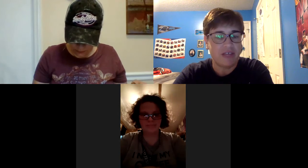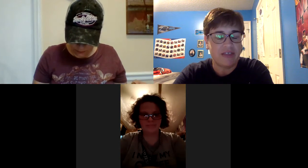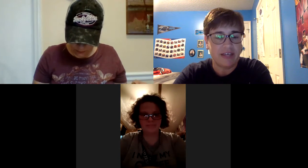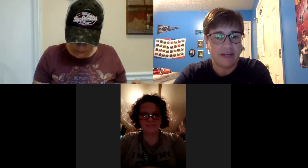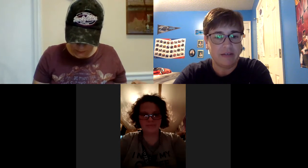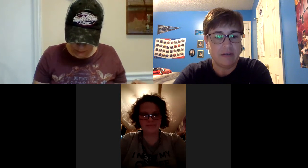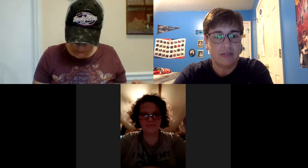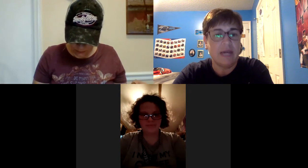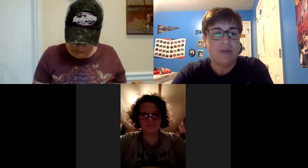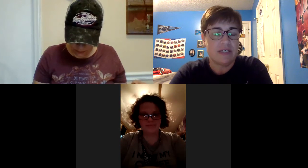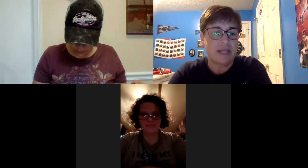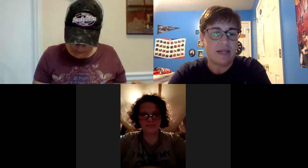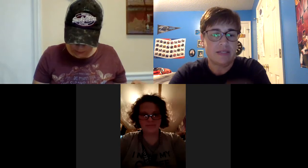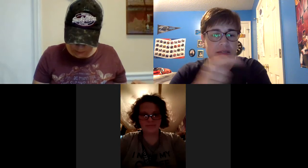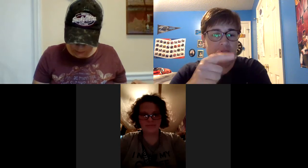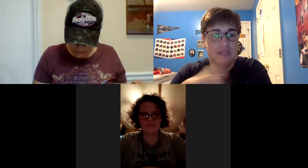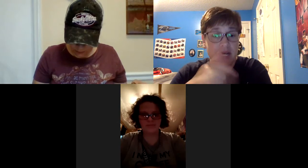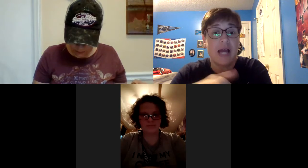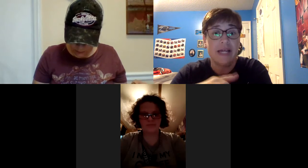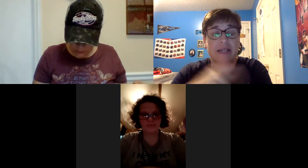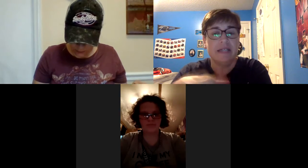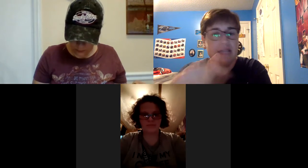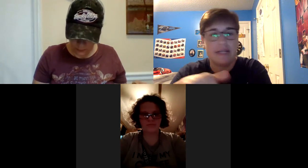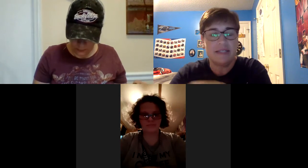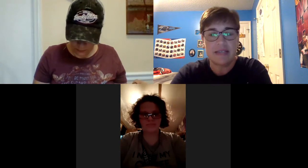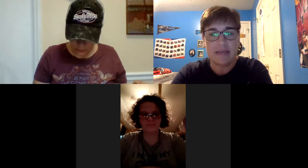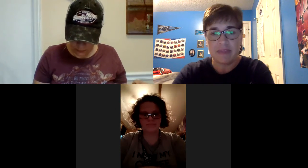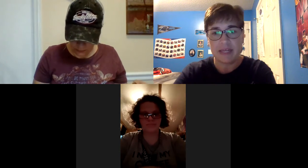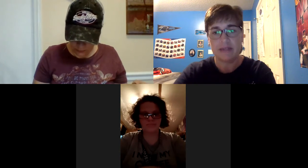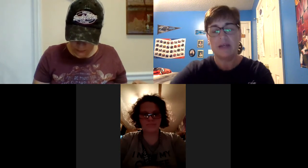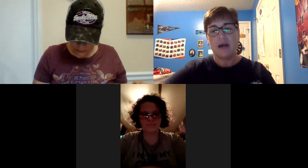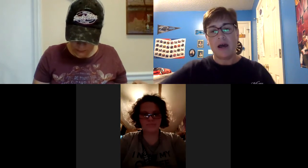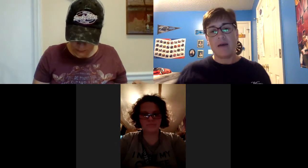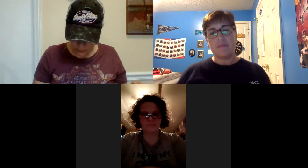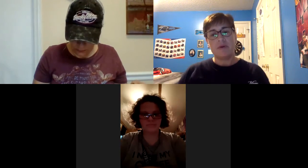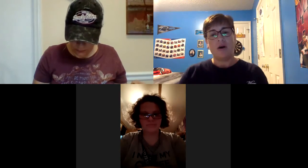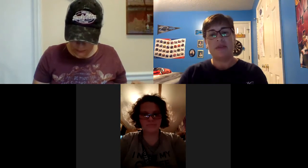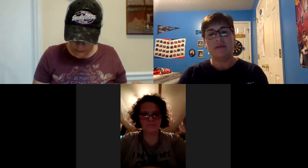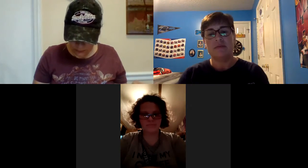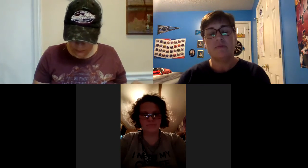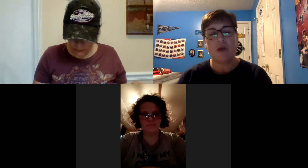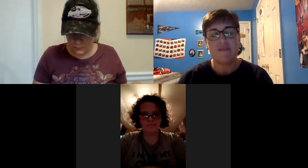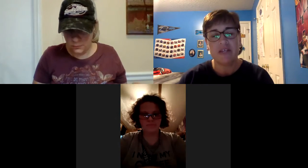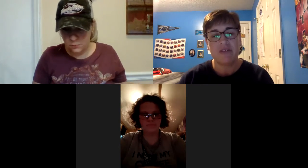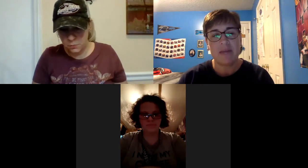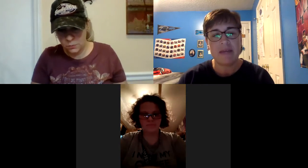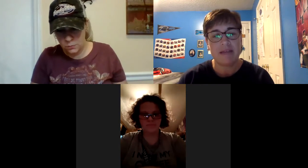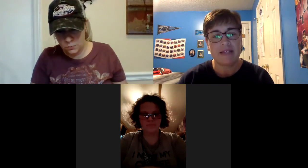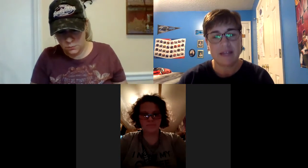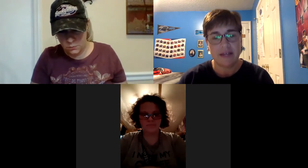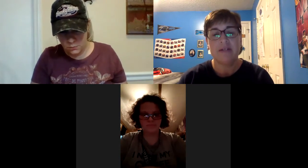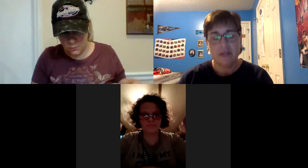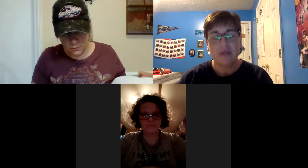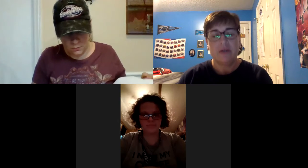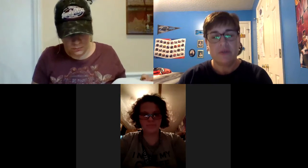told everything that we discussed tonight. I did the same thing on the video that I made